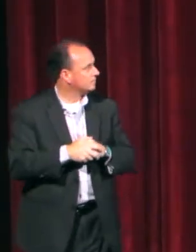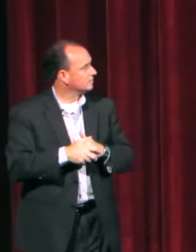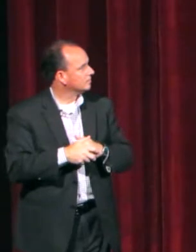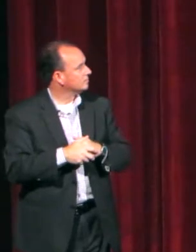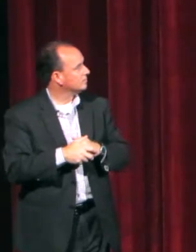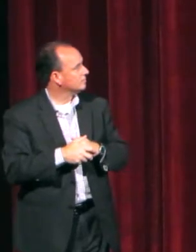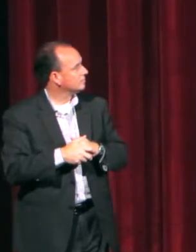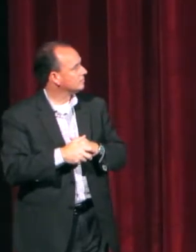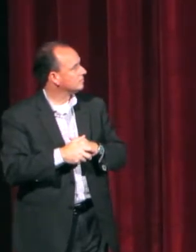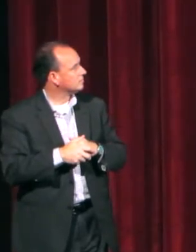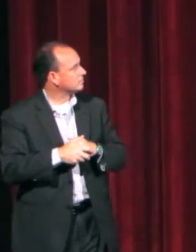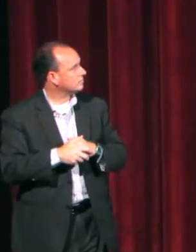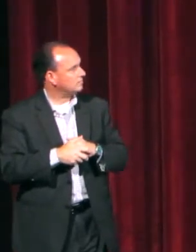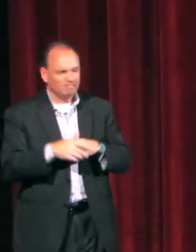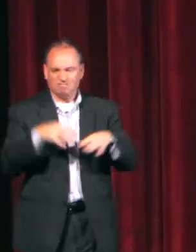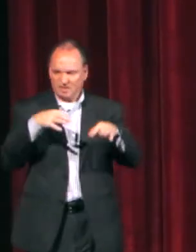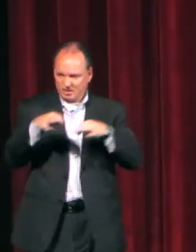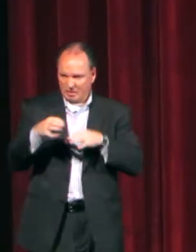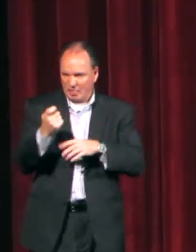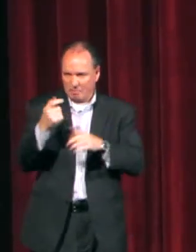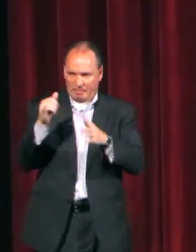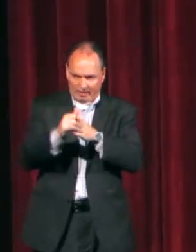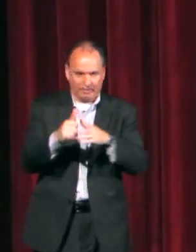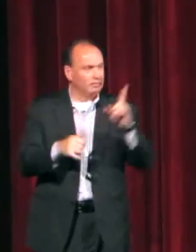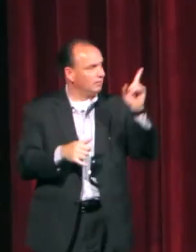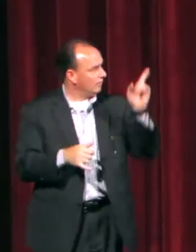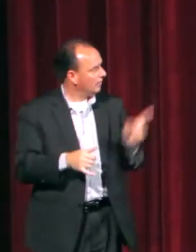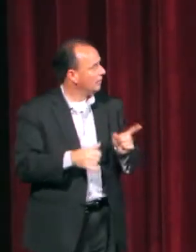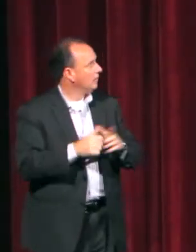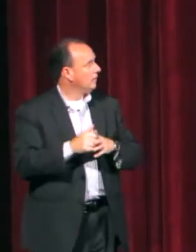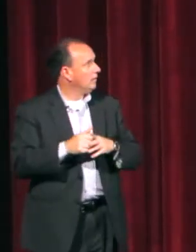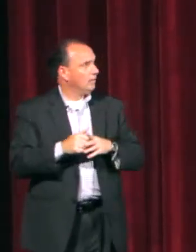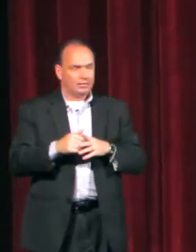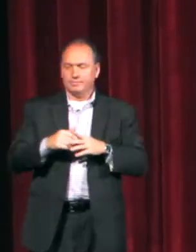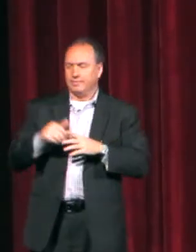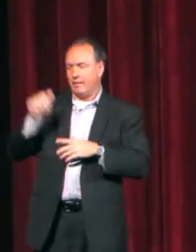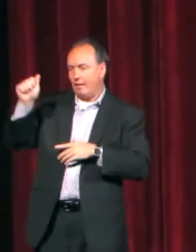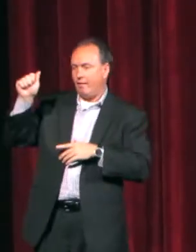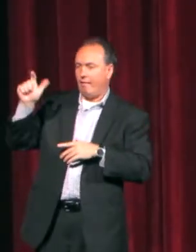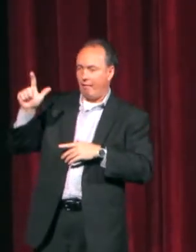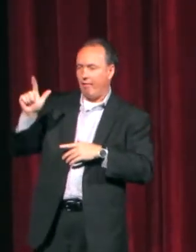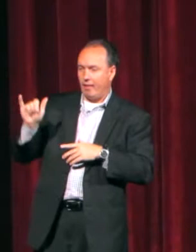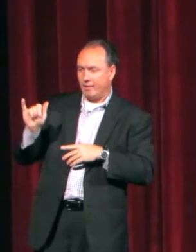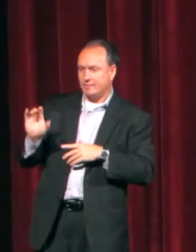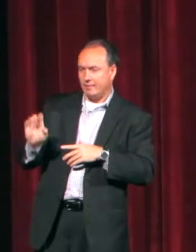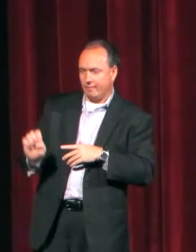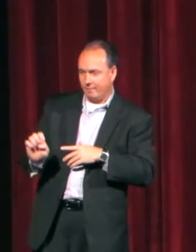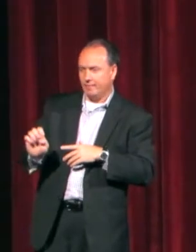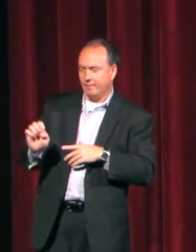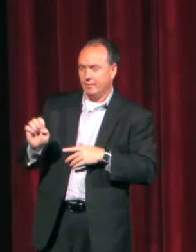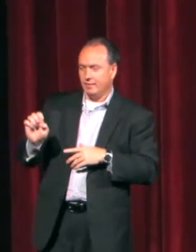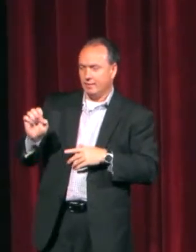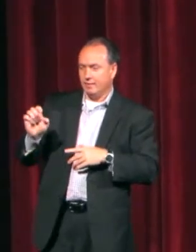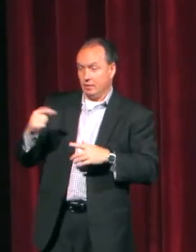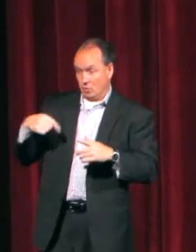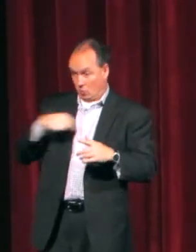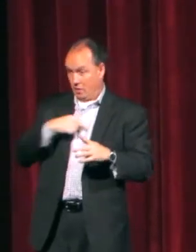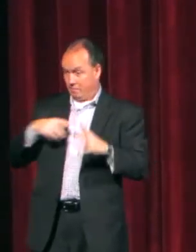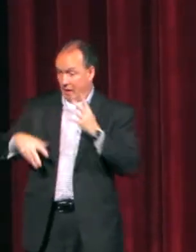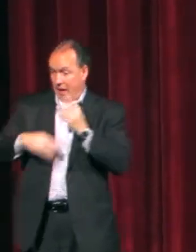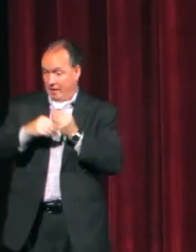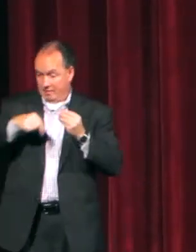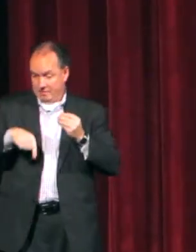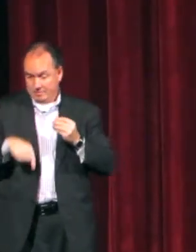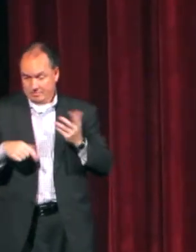program. And we'll go a little bit into that here. ALICE is an acronym. This ALICE program, we've adopted it as a